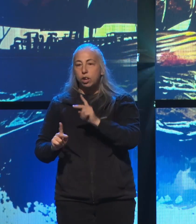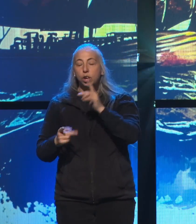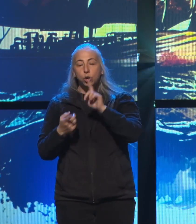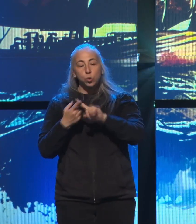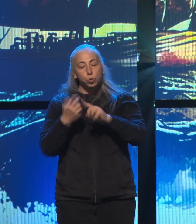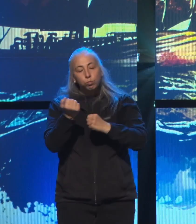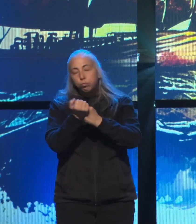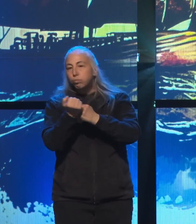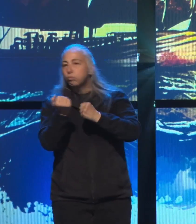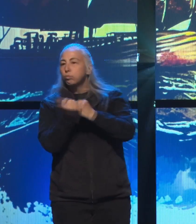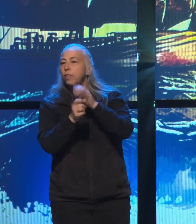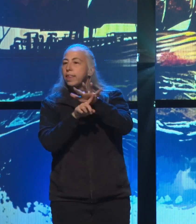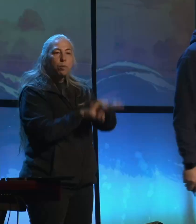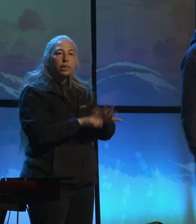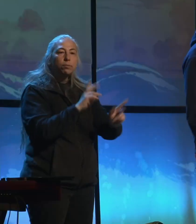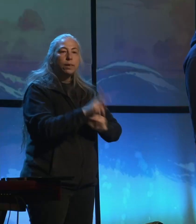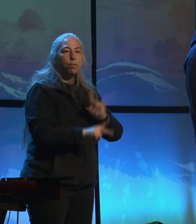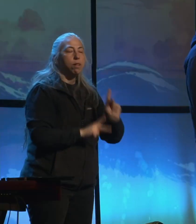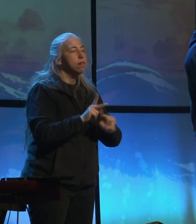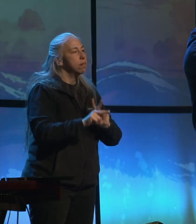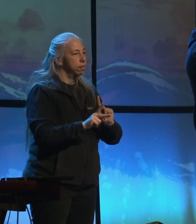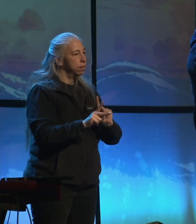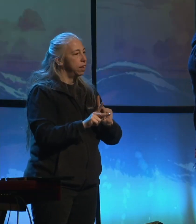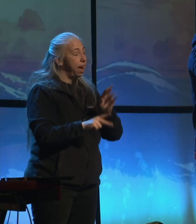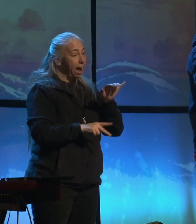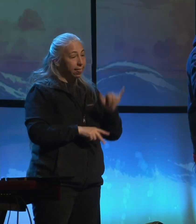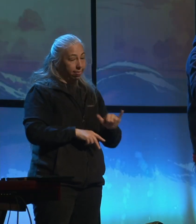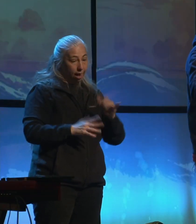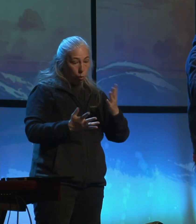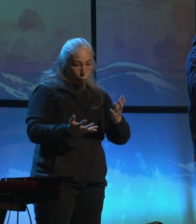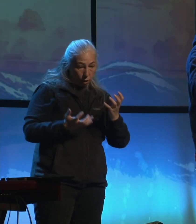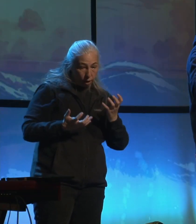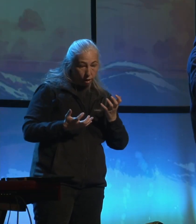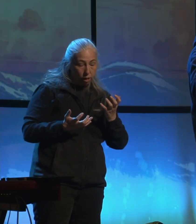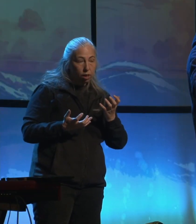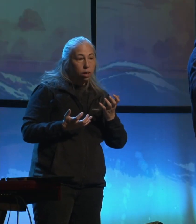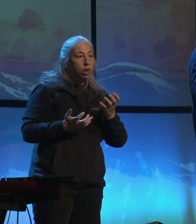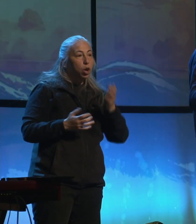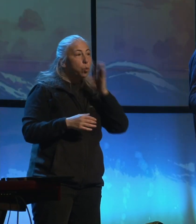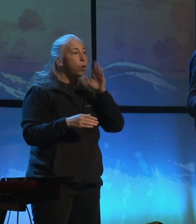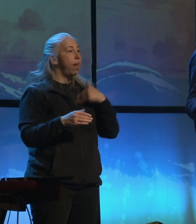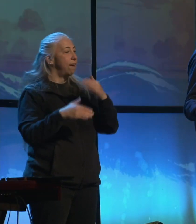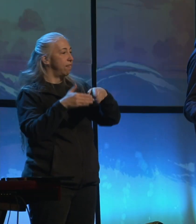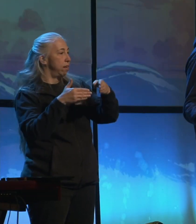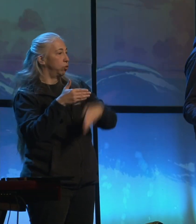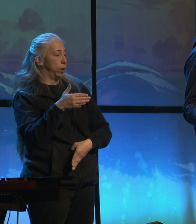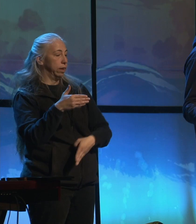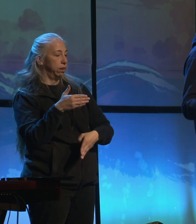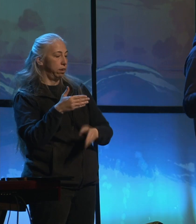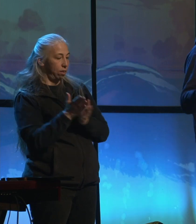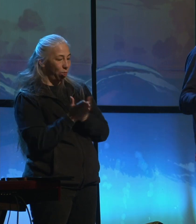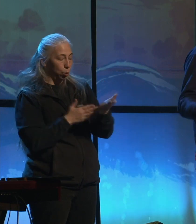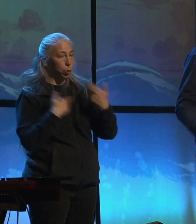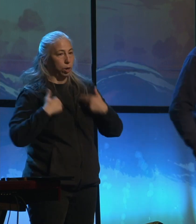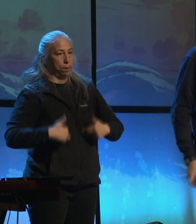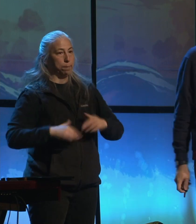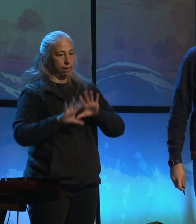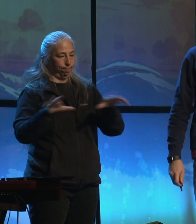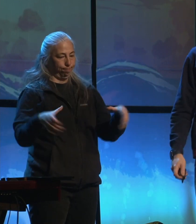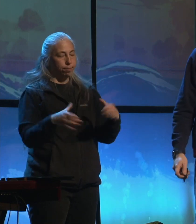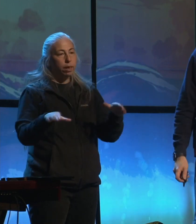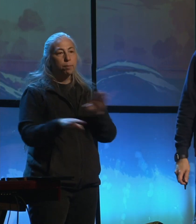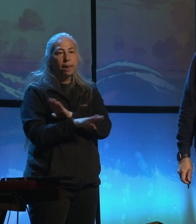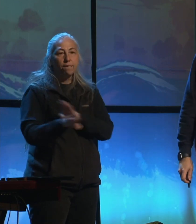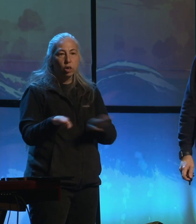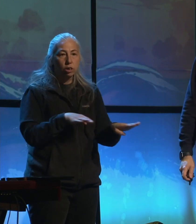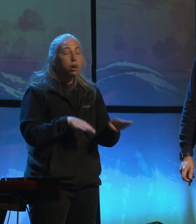the oppressed. And that will has consequences at the hands of humanity. And we kind of talked about that